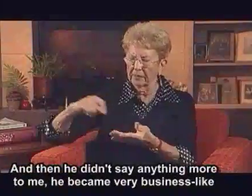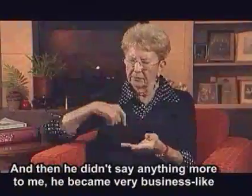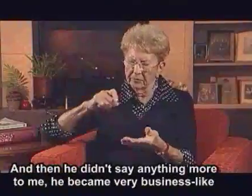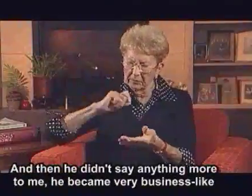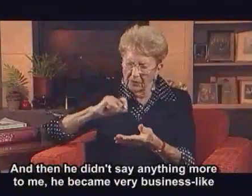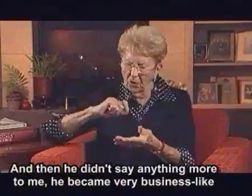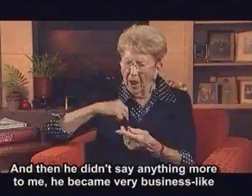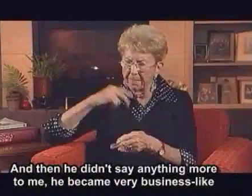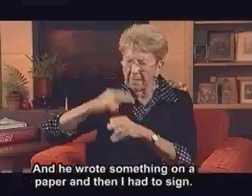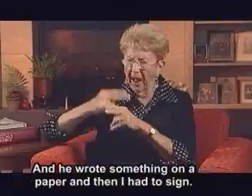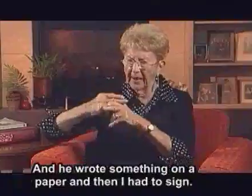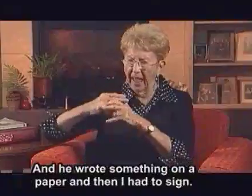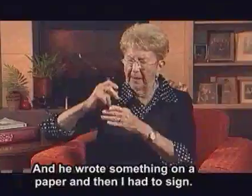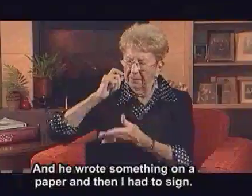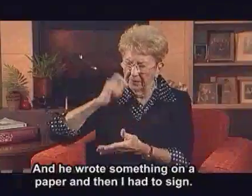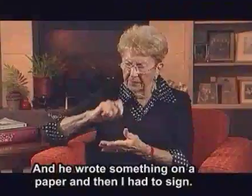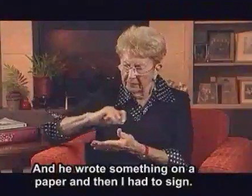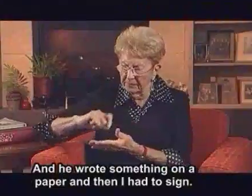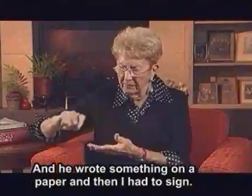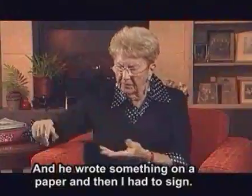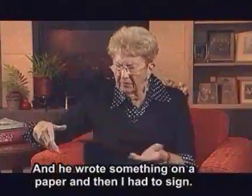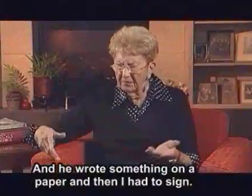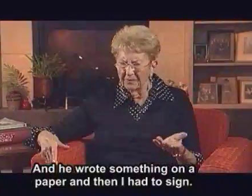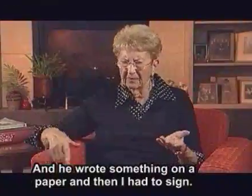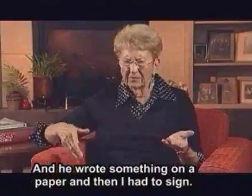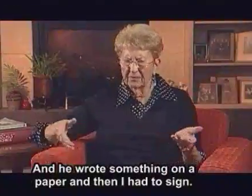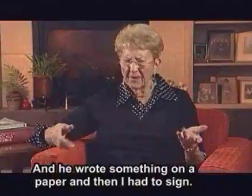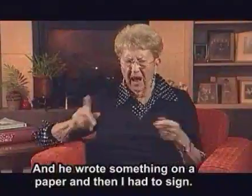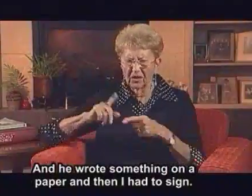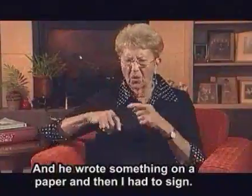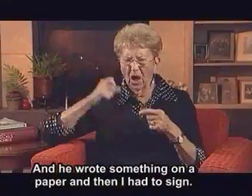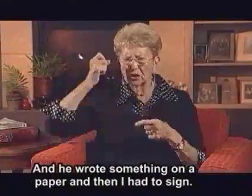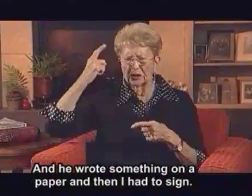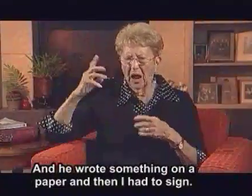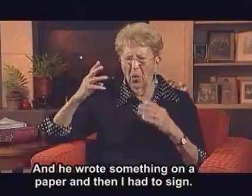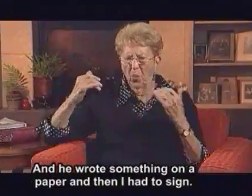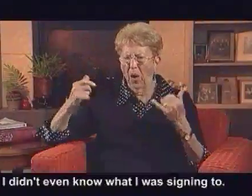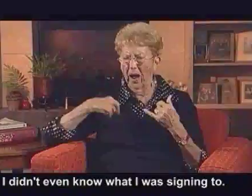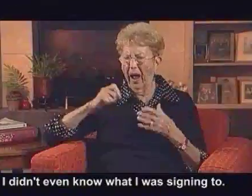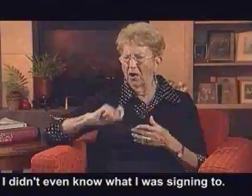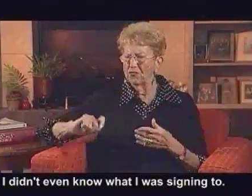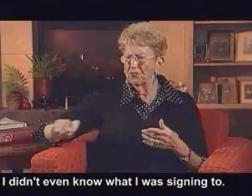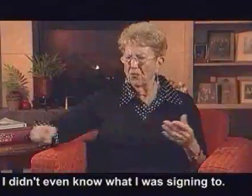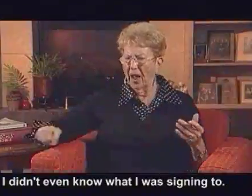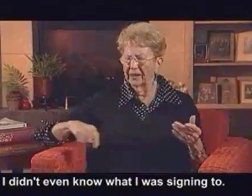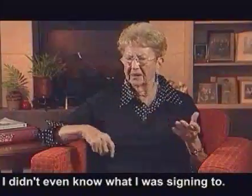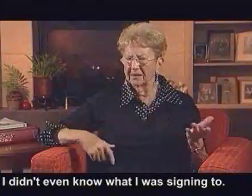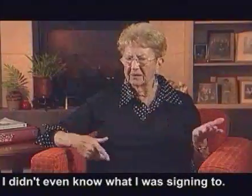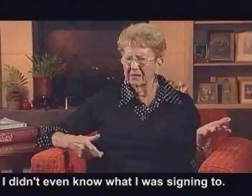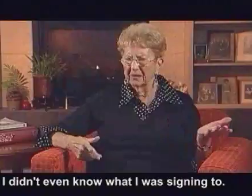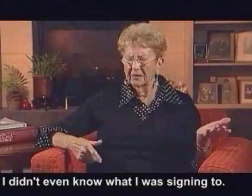very businesslike, and he wrote something on a paper, and then I had to sign. I don't even know what I was signing